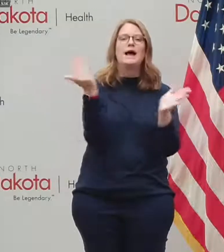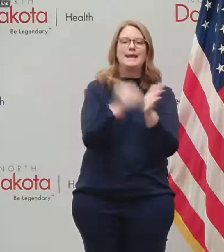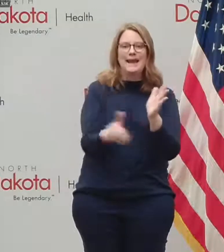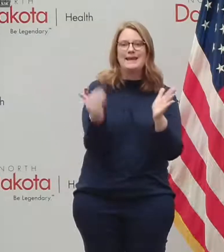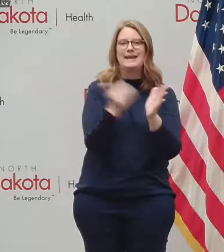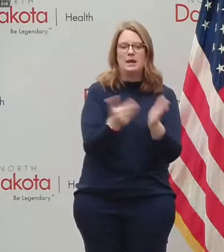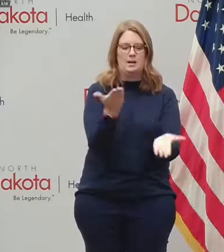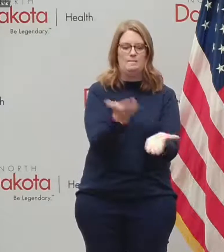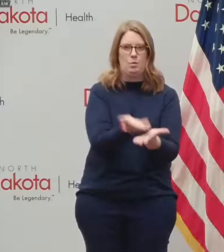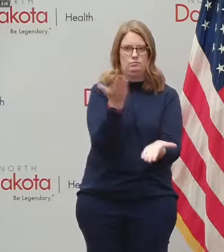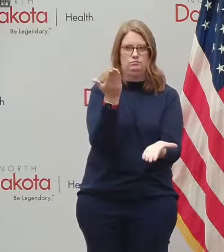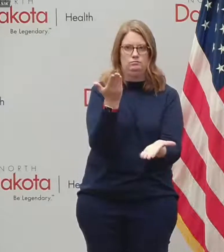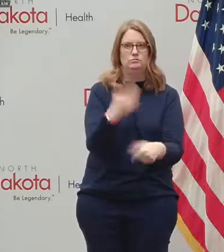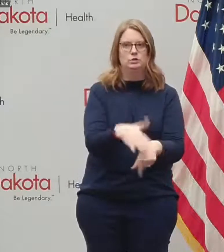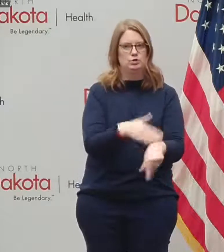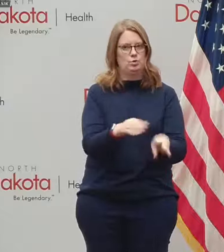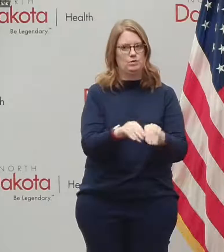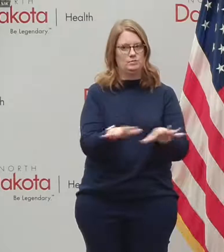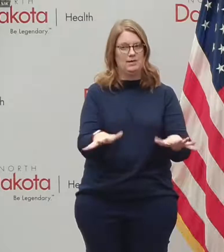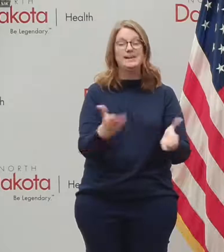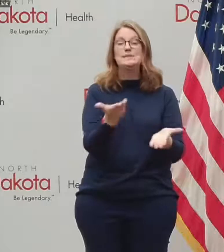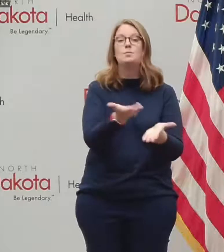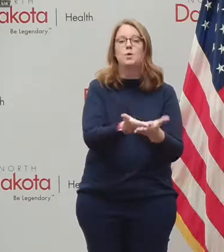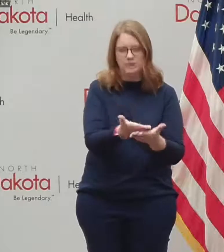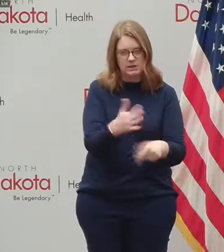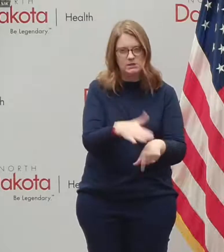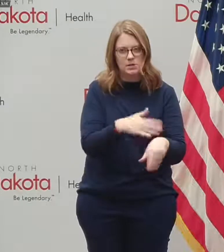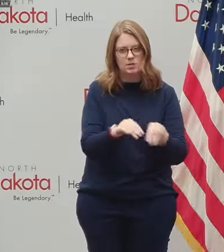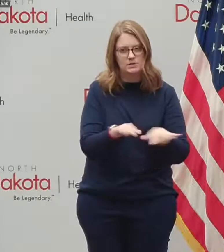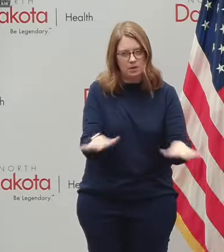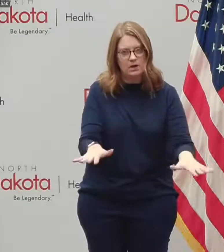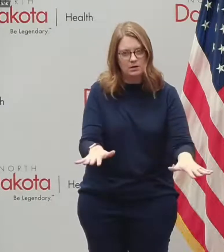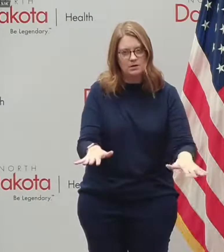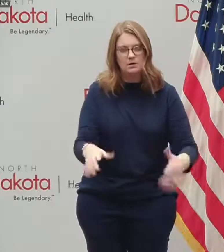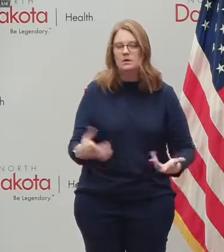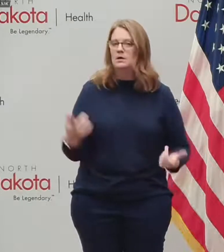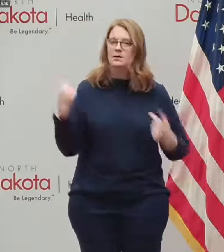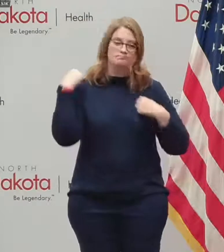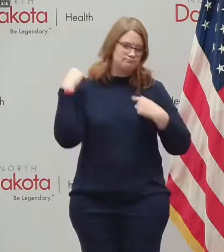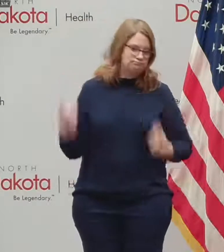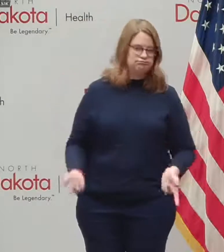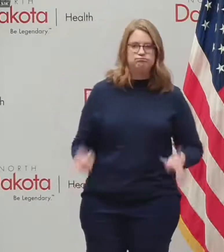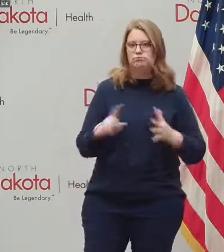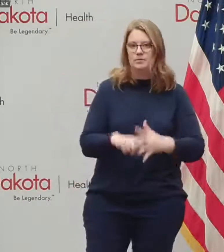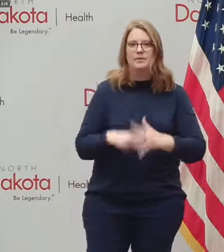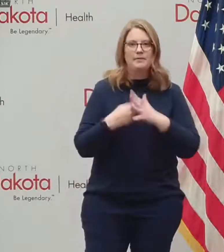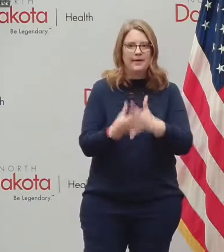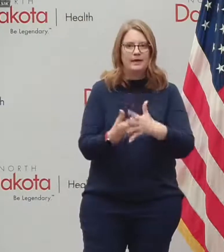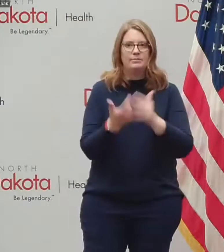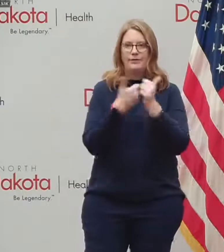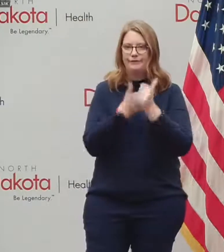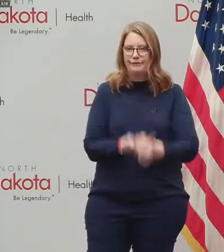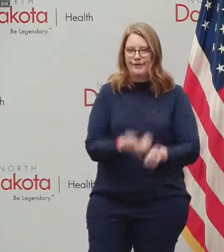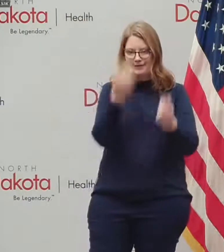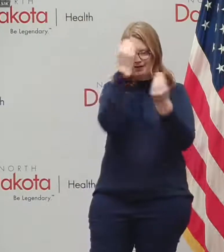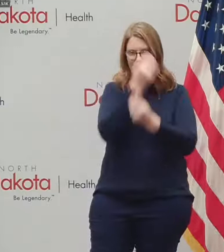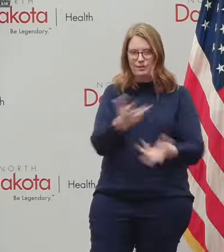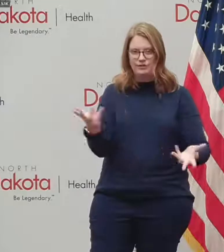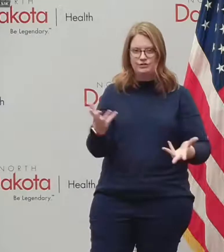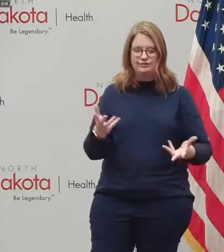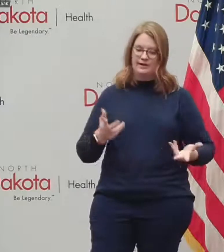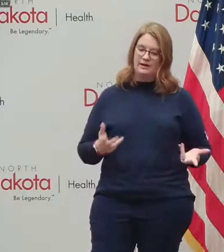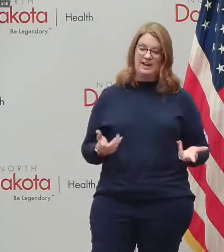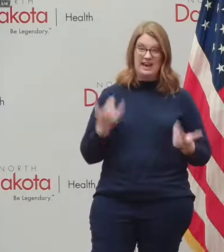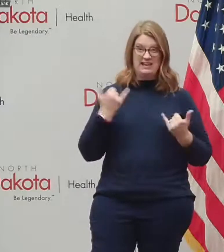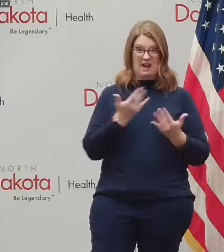help slow the spread. And again, we've said from the beginning we're going to follow the data, and the data right now shows that we